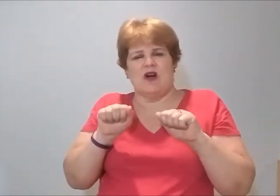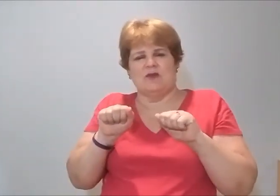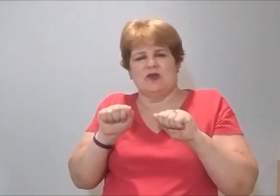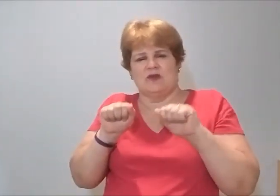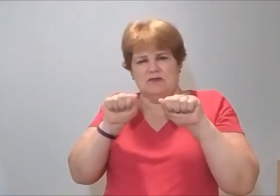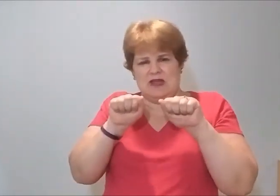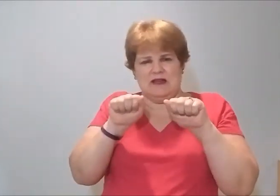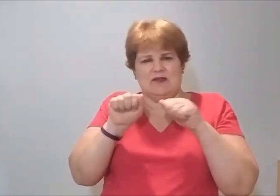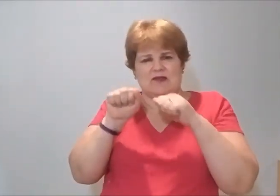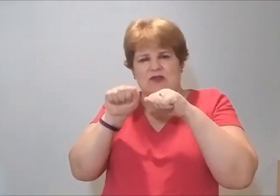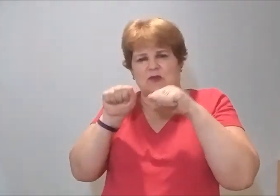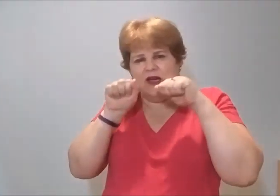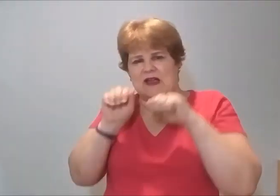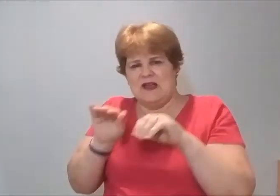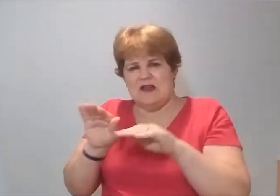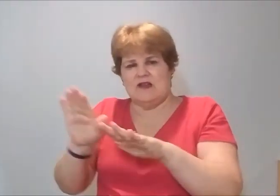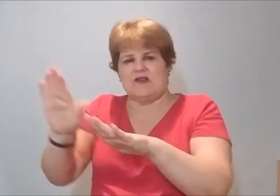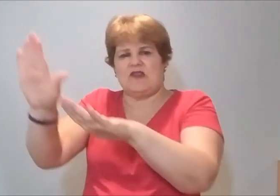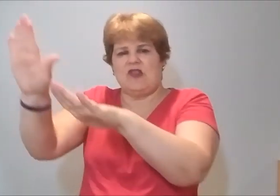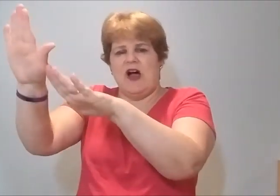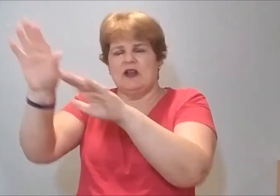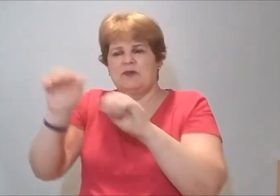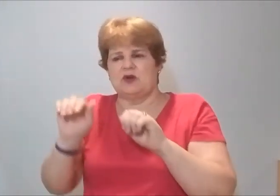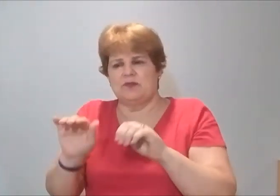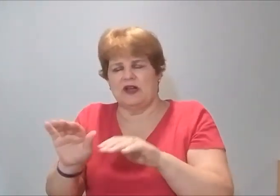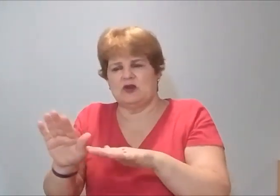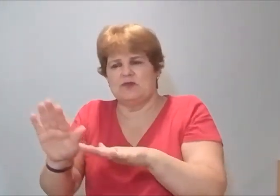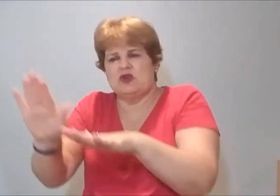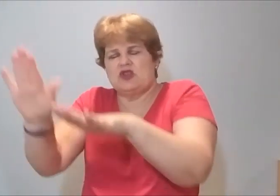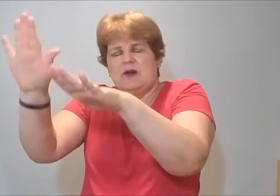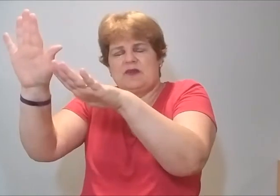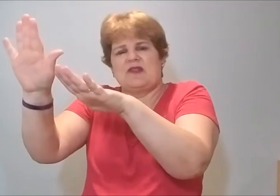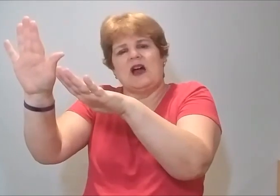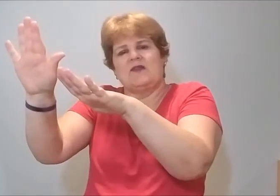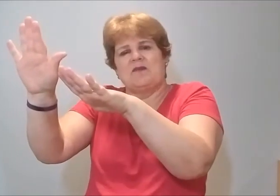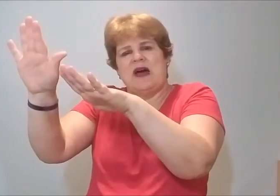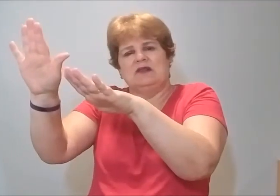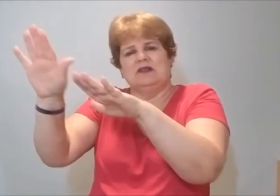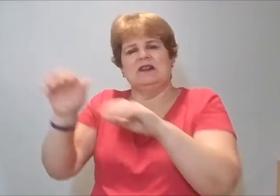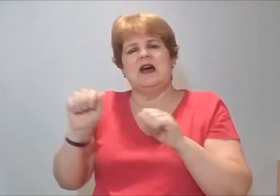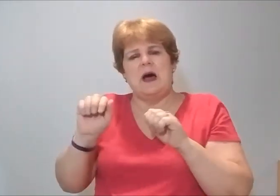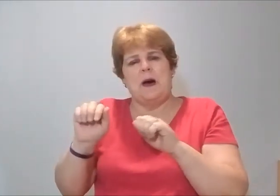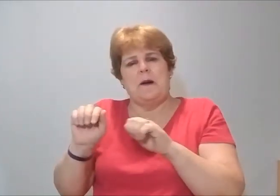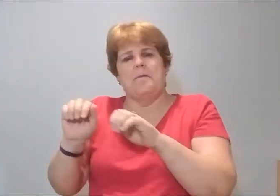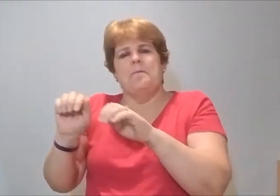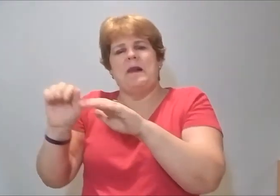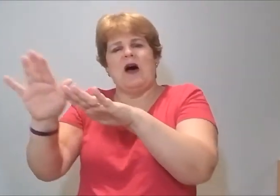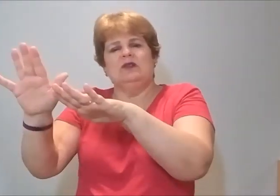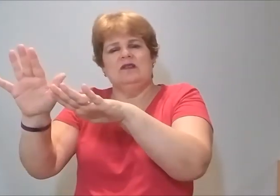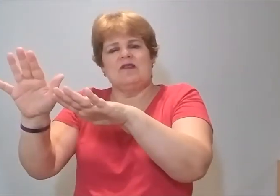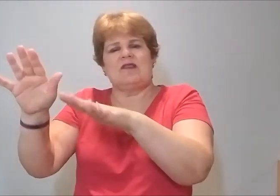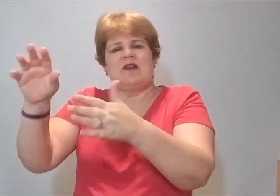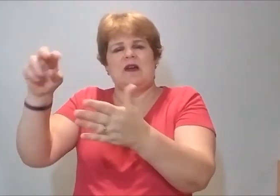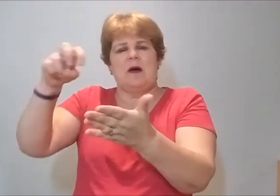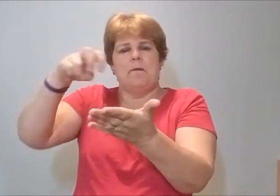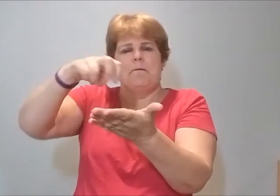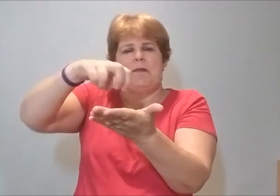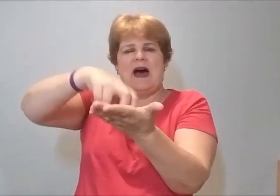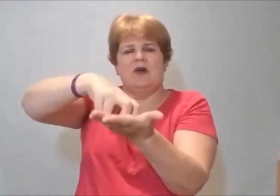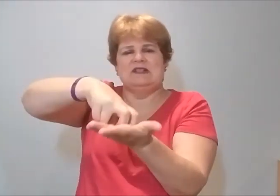with your hands this way, slide up, like you're pushing up the side of a mountain. Mountains bow